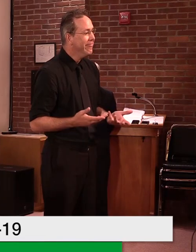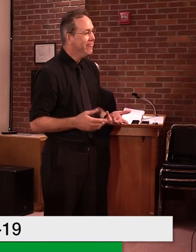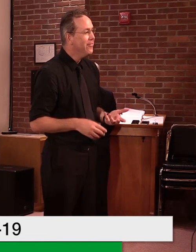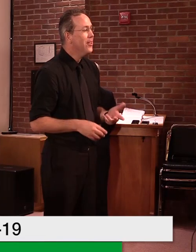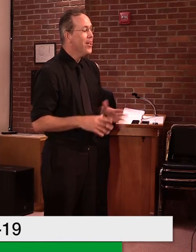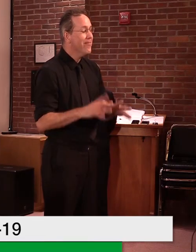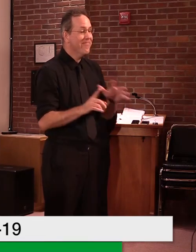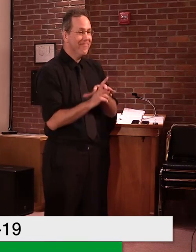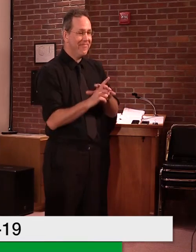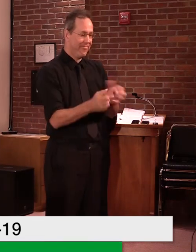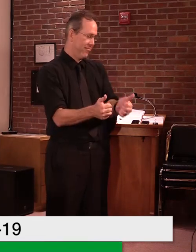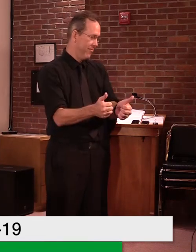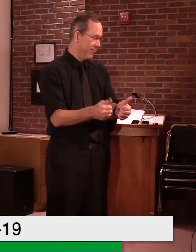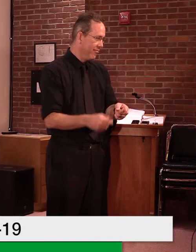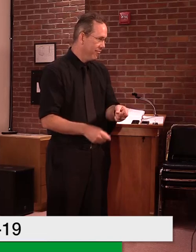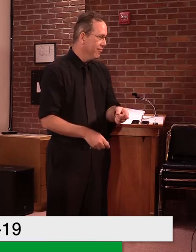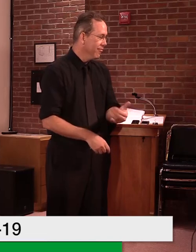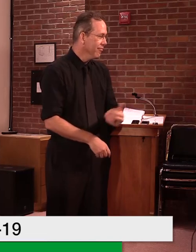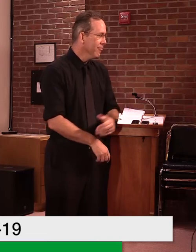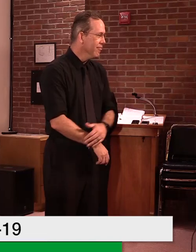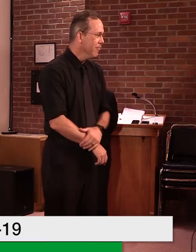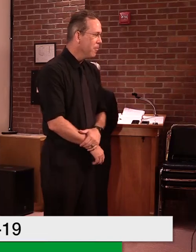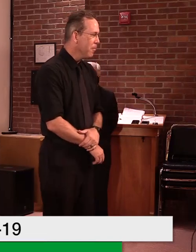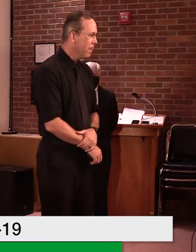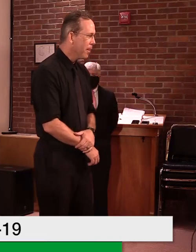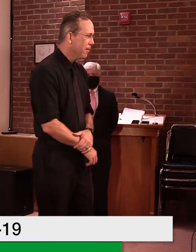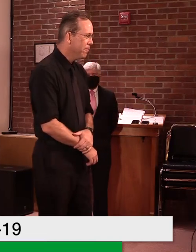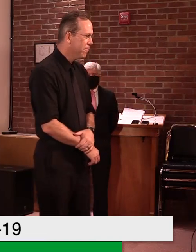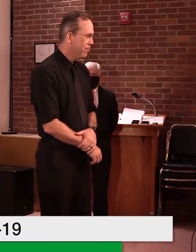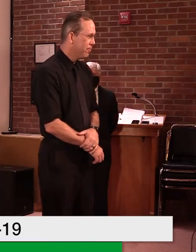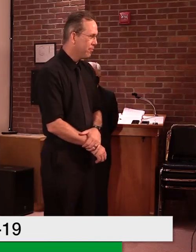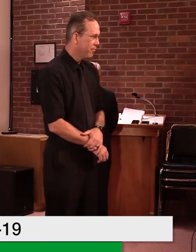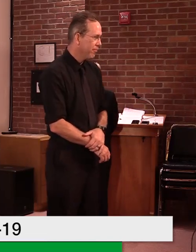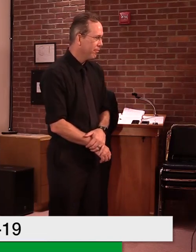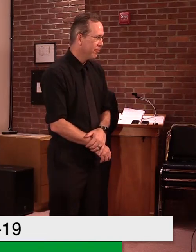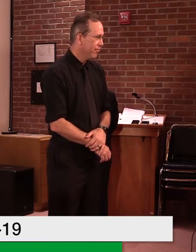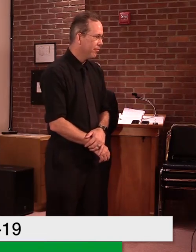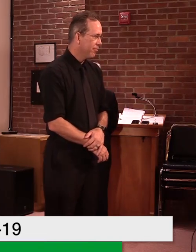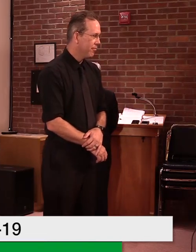Hello, I'm not exactly sure to whom this question is directed.